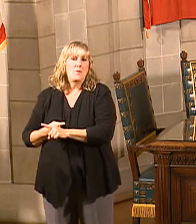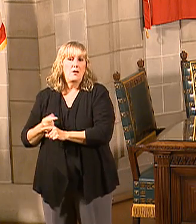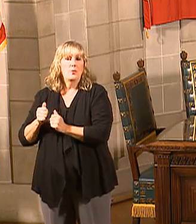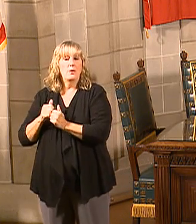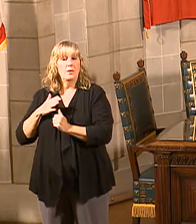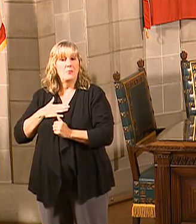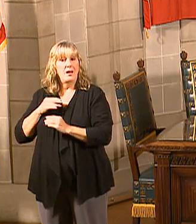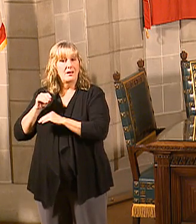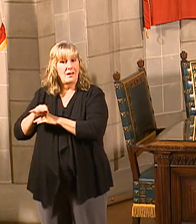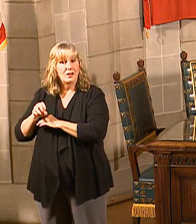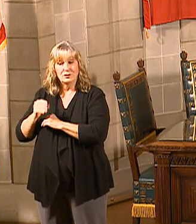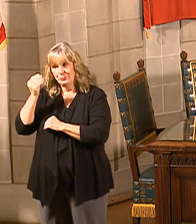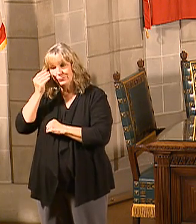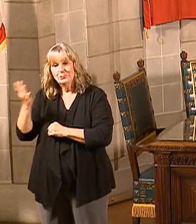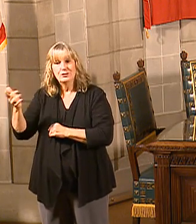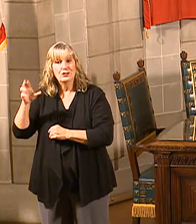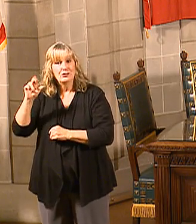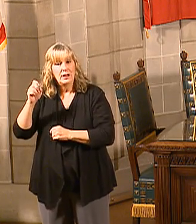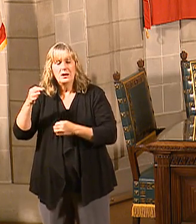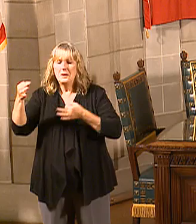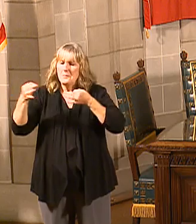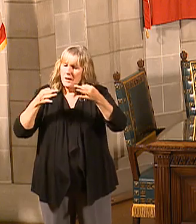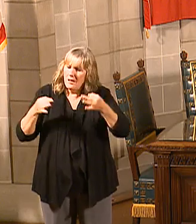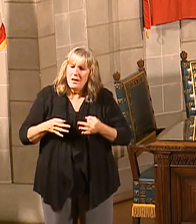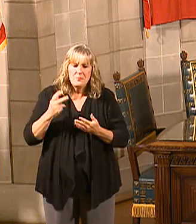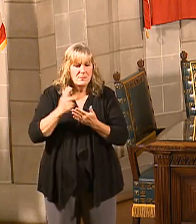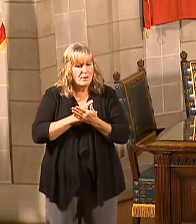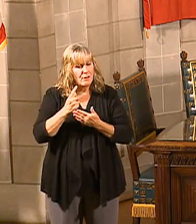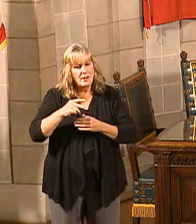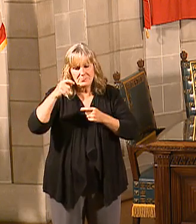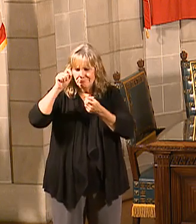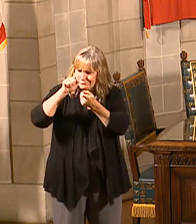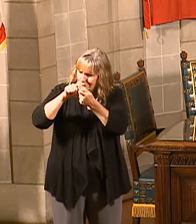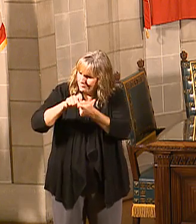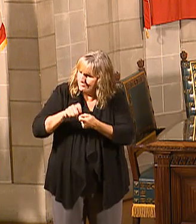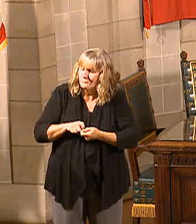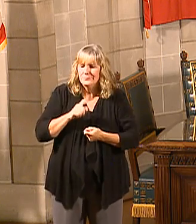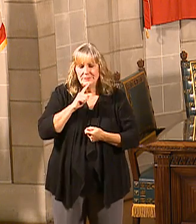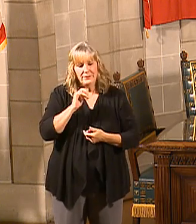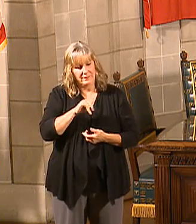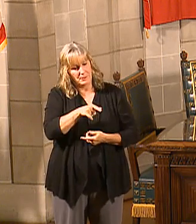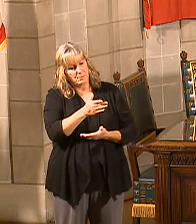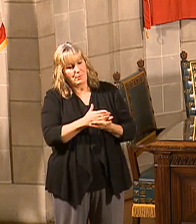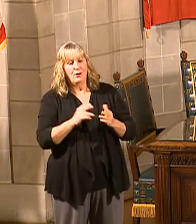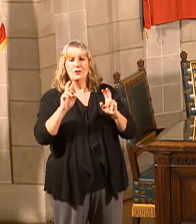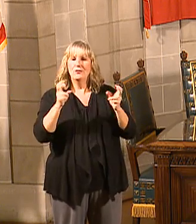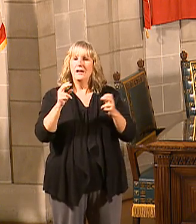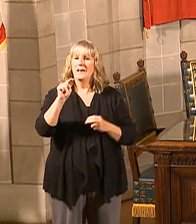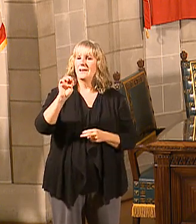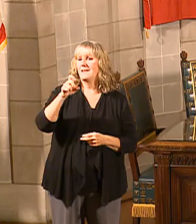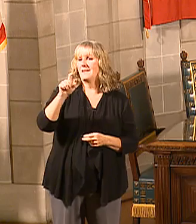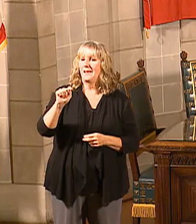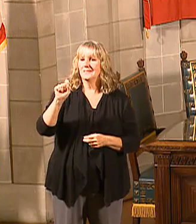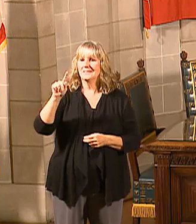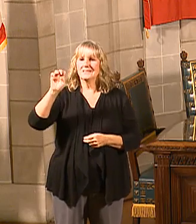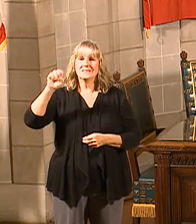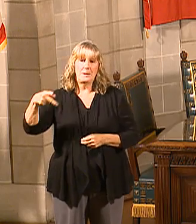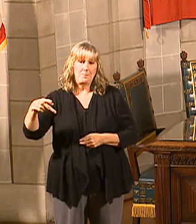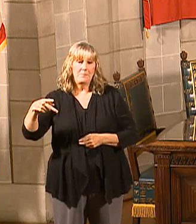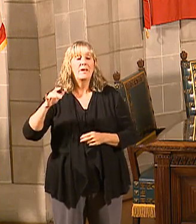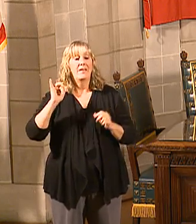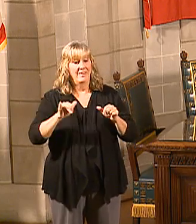grades. They explained the whole program in detail and explained that this was part of the Next Step program. This was my next